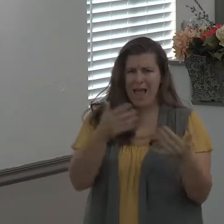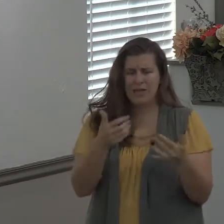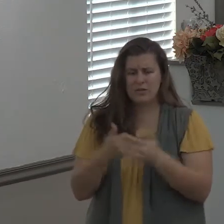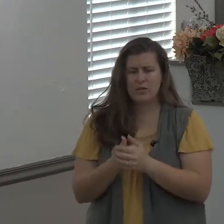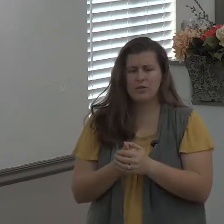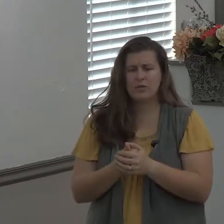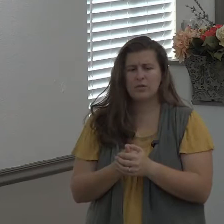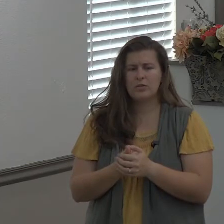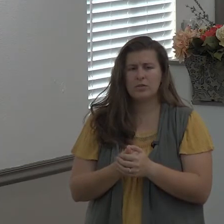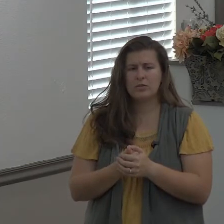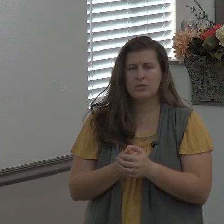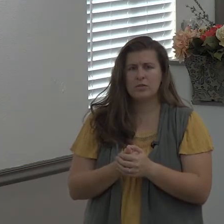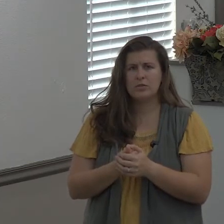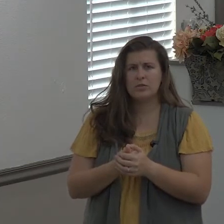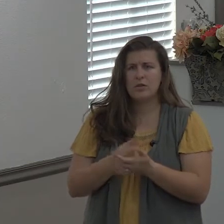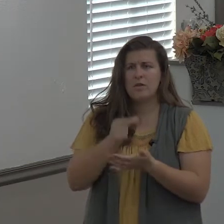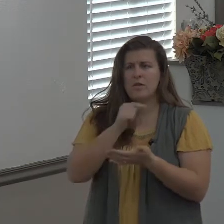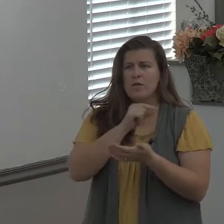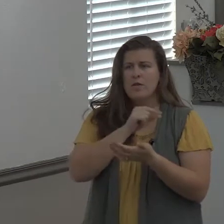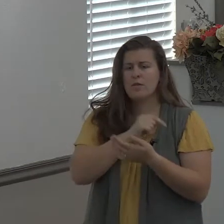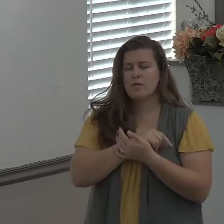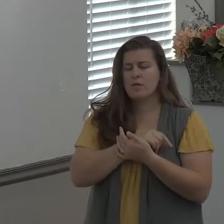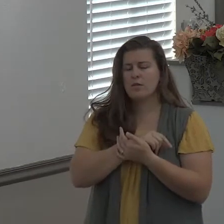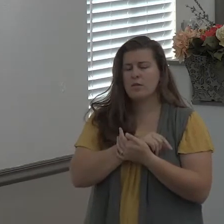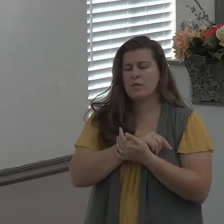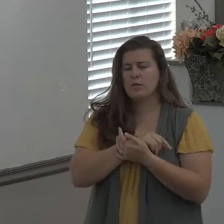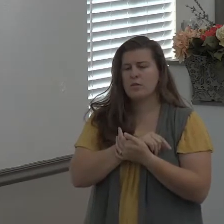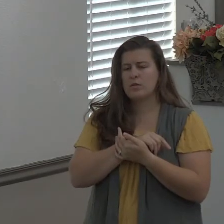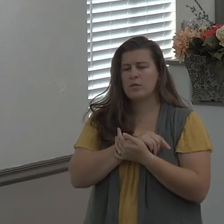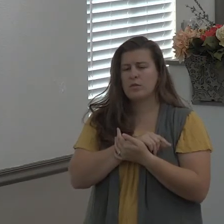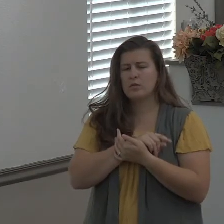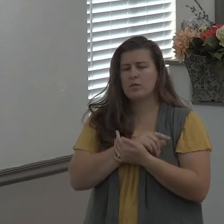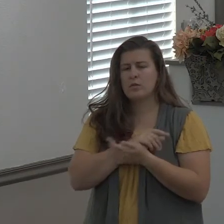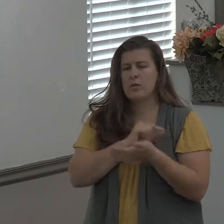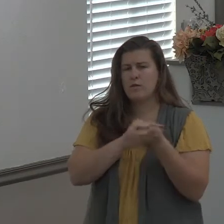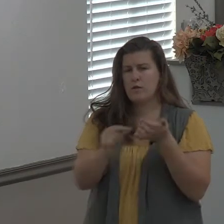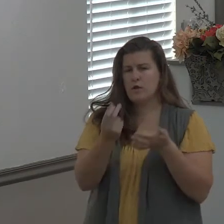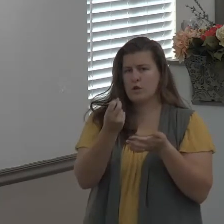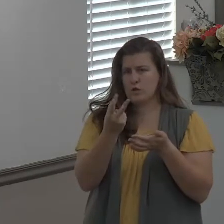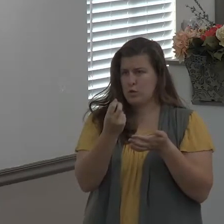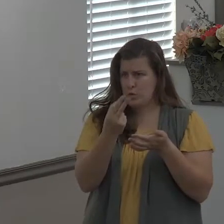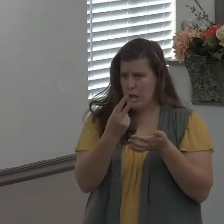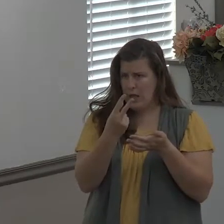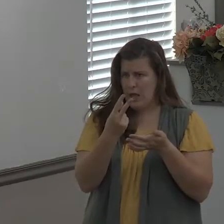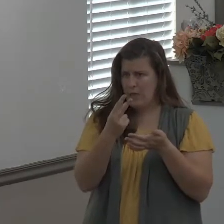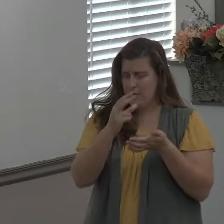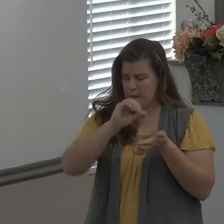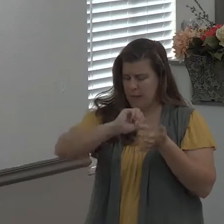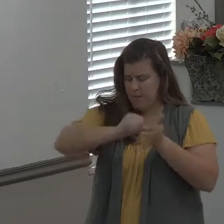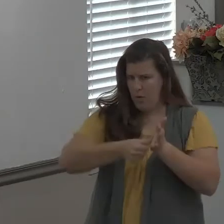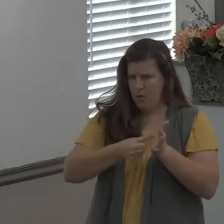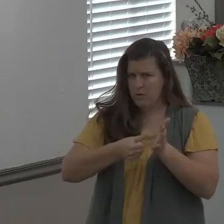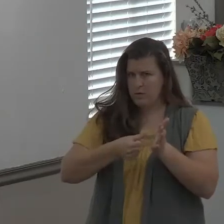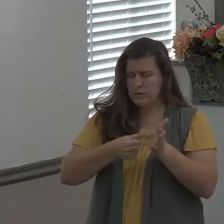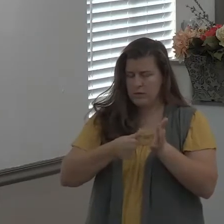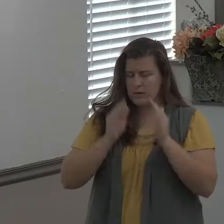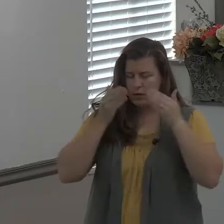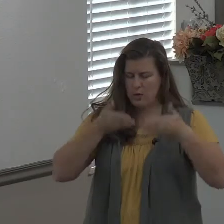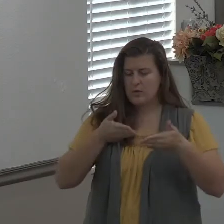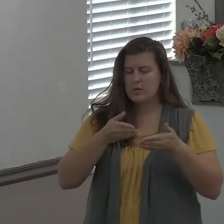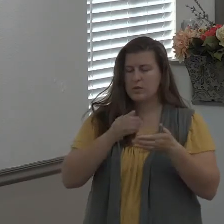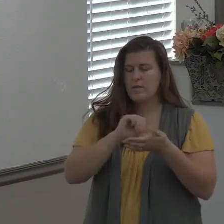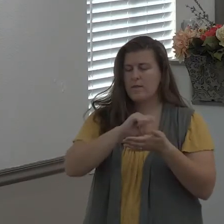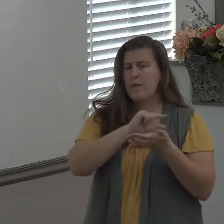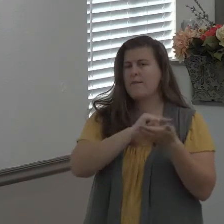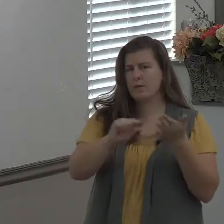real battle. As we read this passage tonight, for contextual purposes, I want to read beginning in verse 10 down through verse 18, but I'm going to back